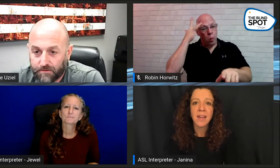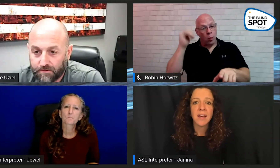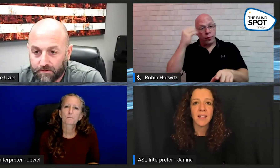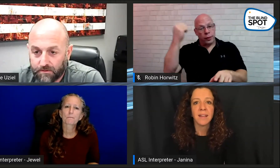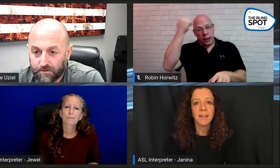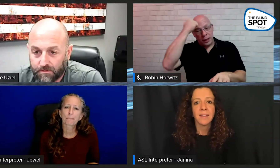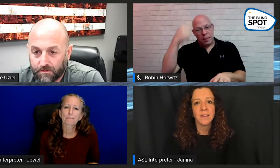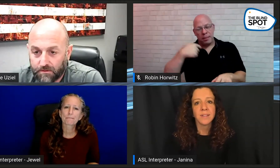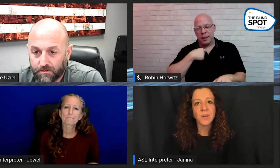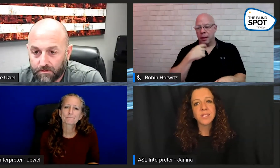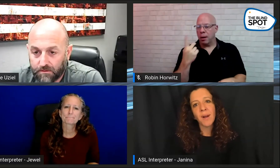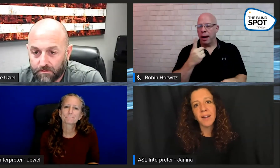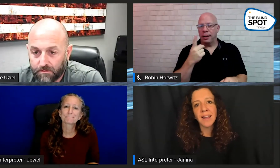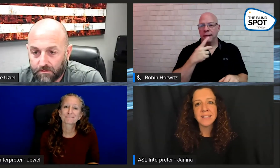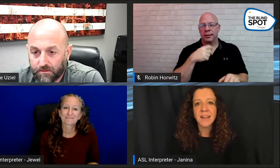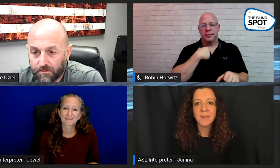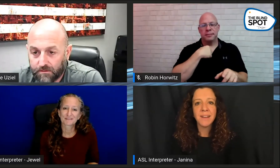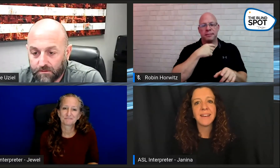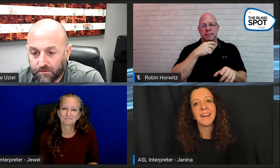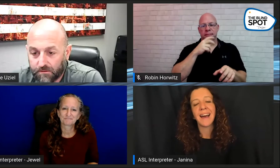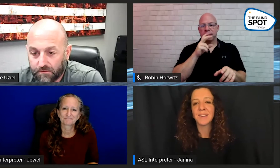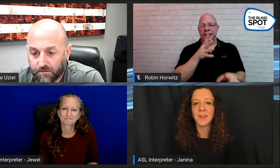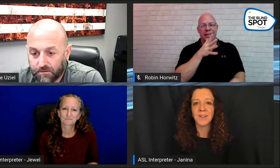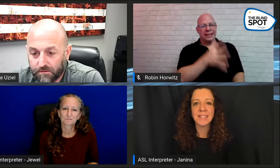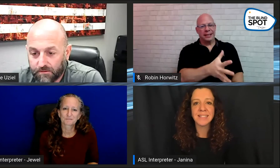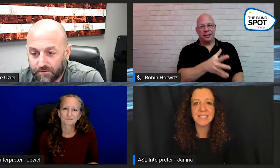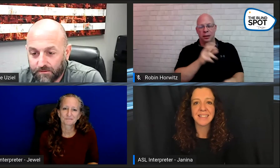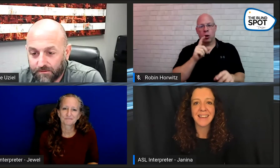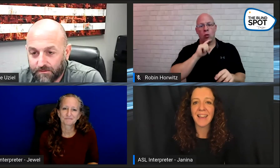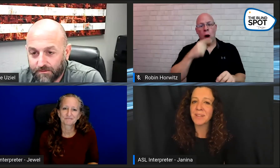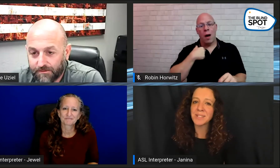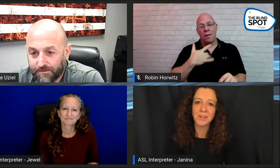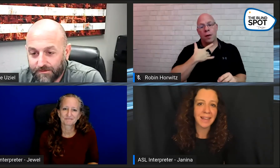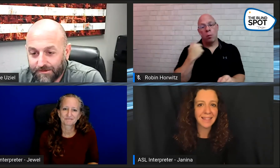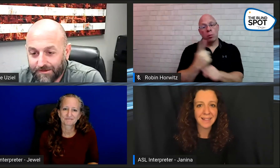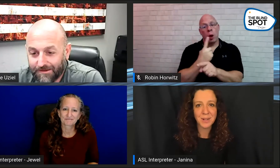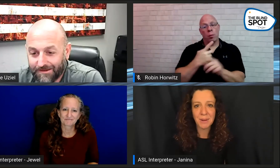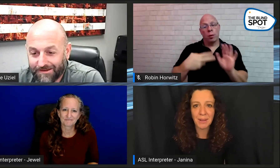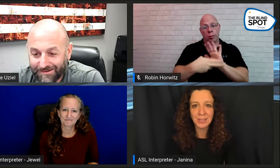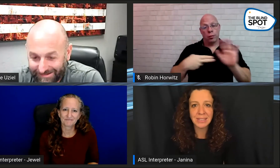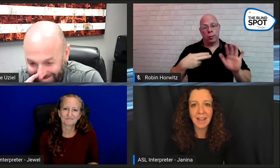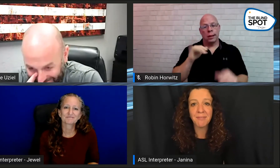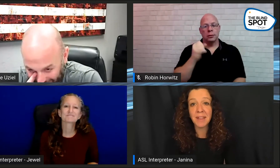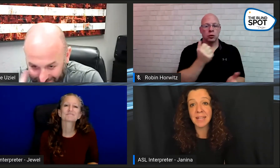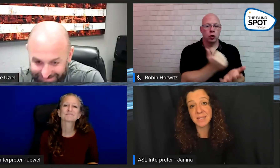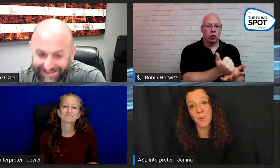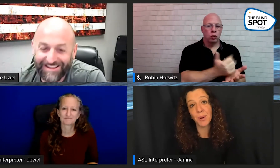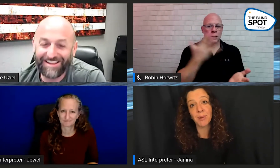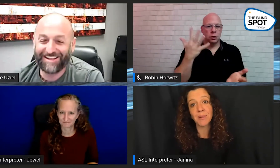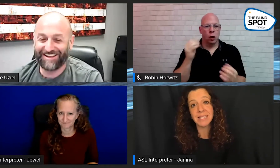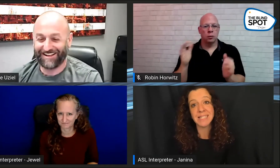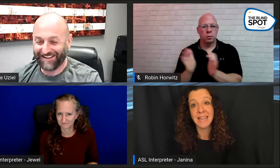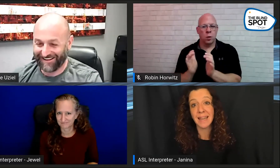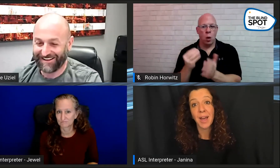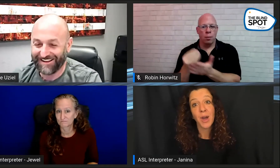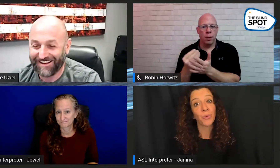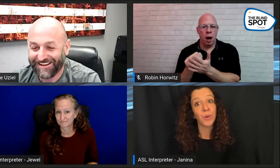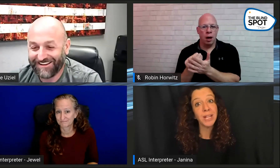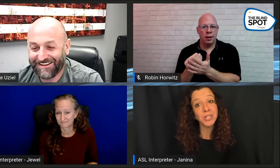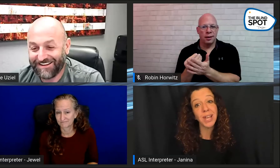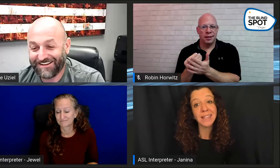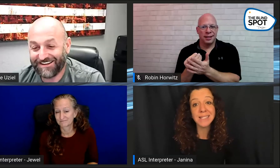Absolutely. So smart and dumb, I don't know. I really don't like that terminology. I feel like it's more appropriate to